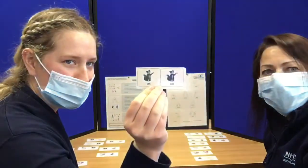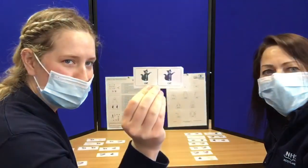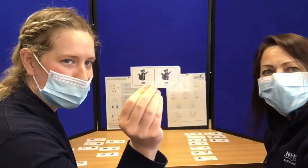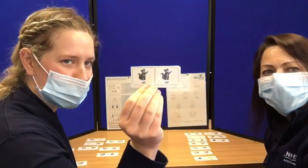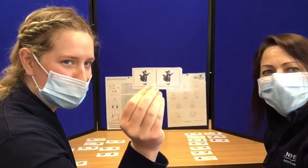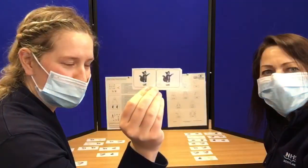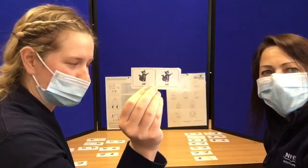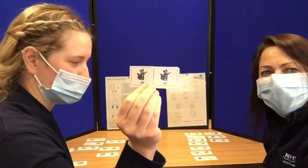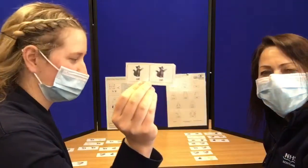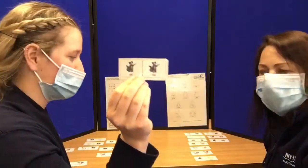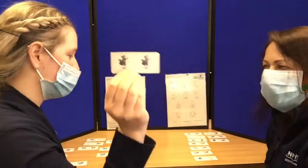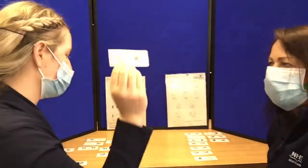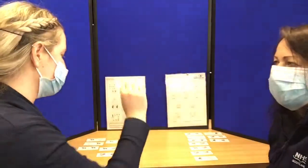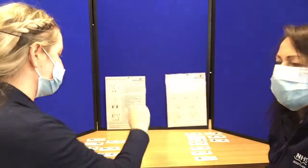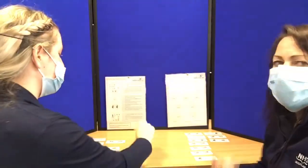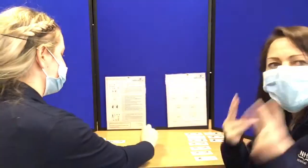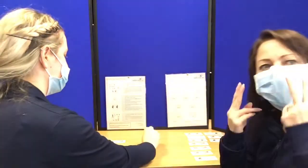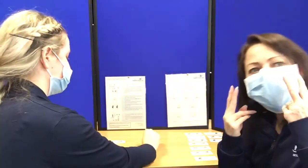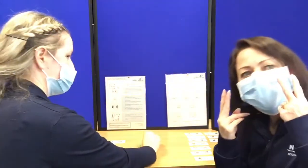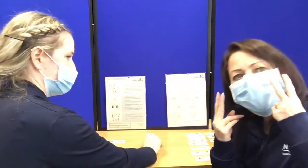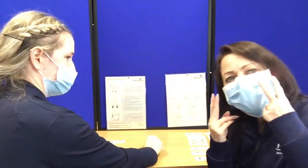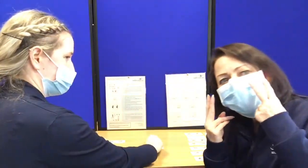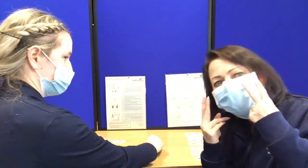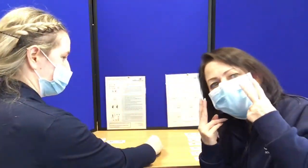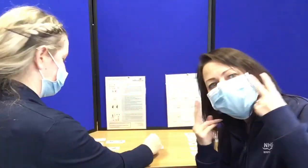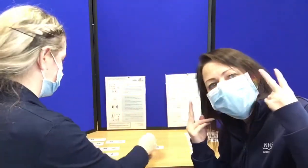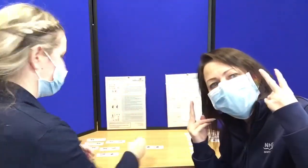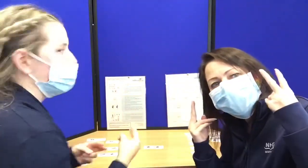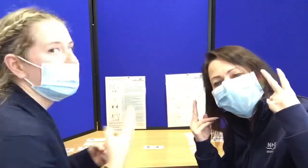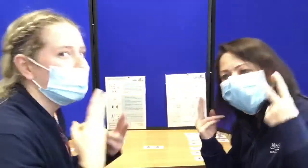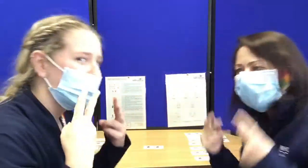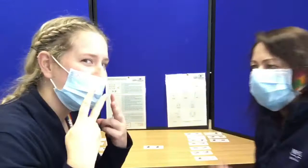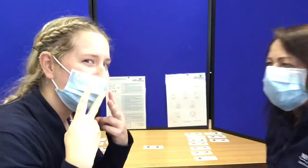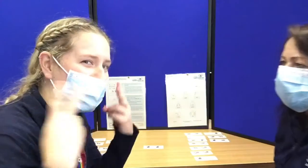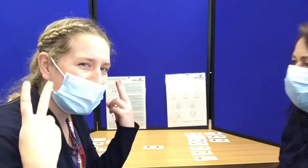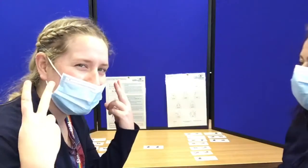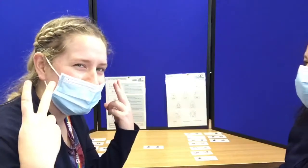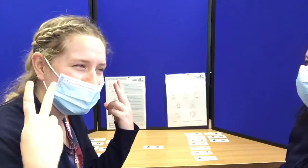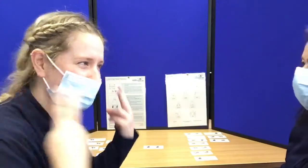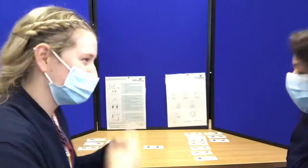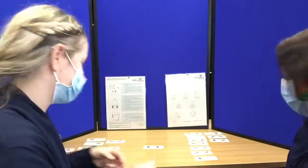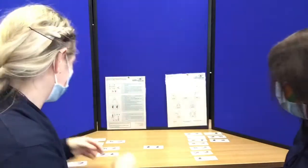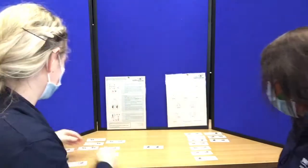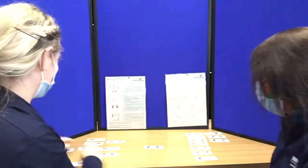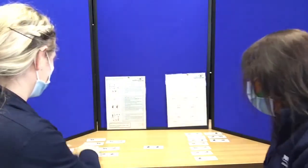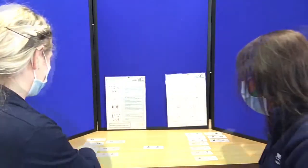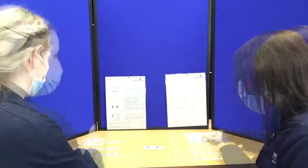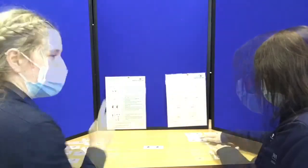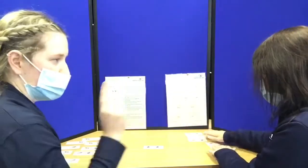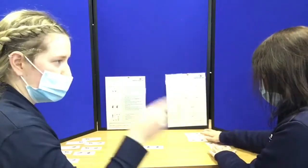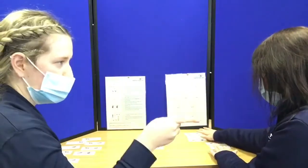card. Okay, Cat. cat. Okay, your